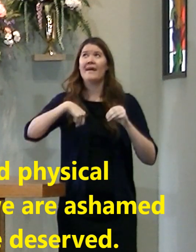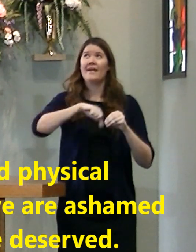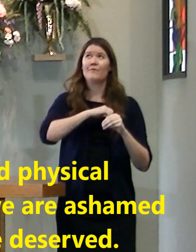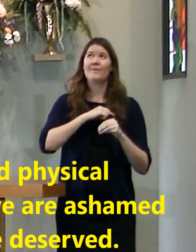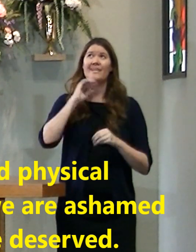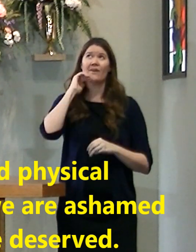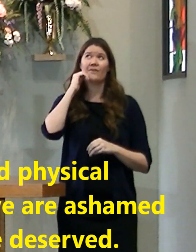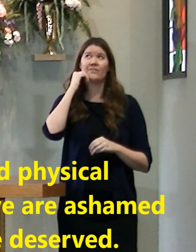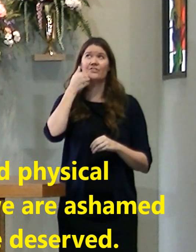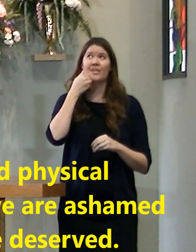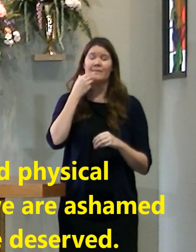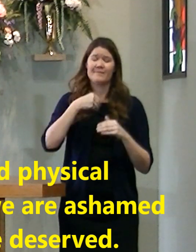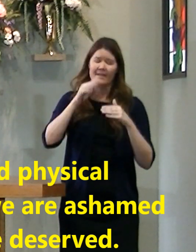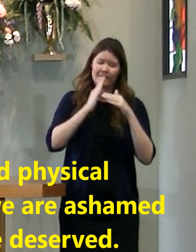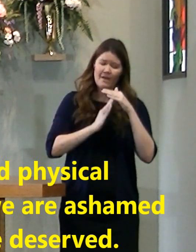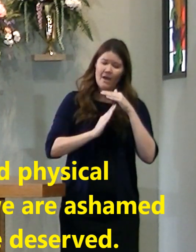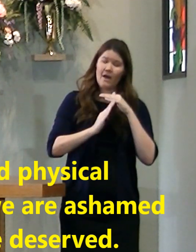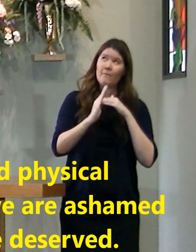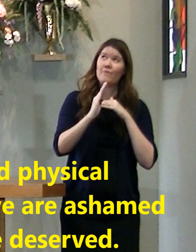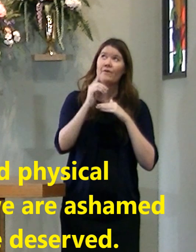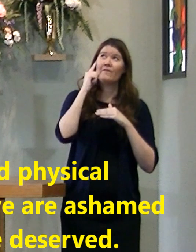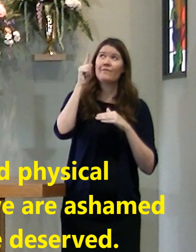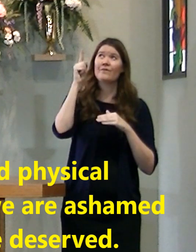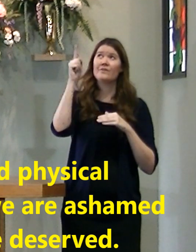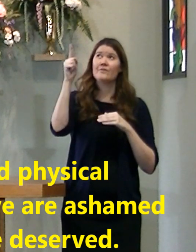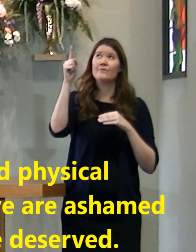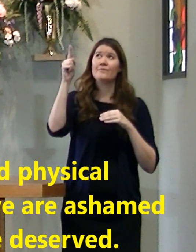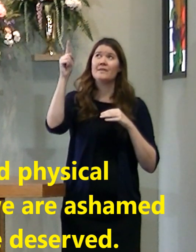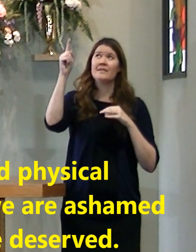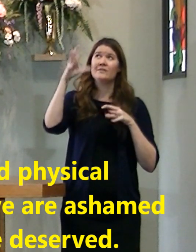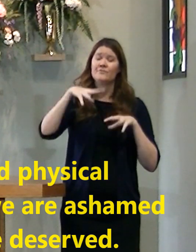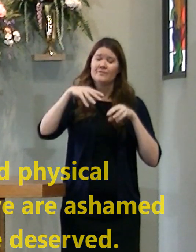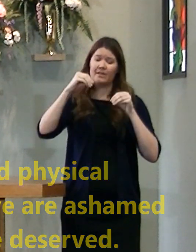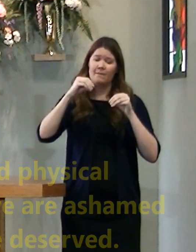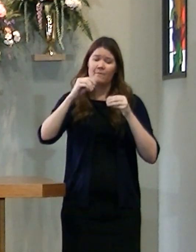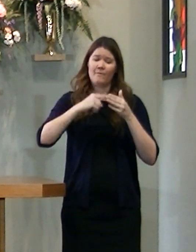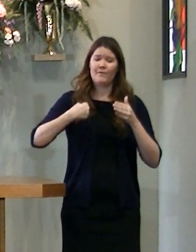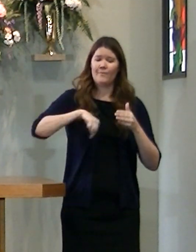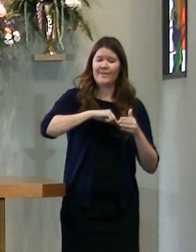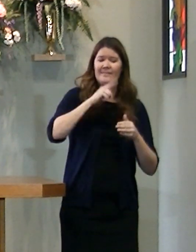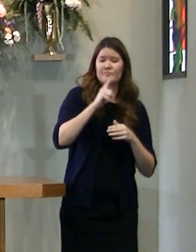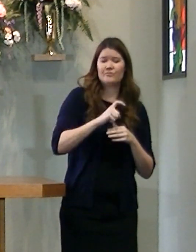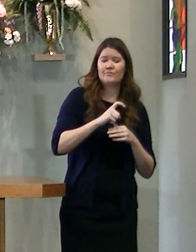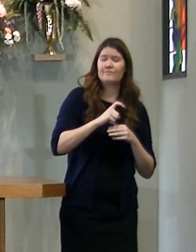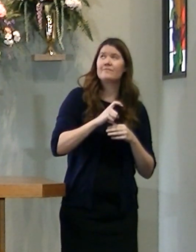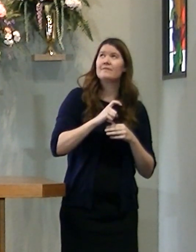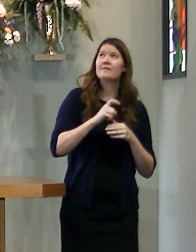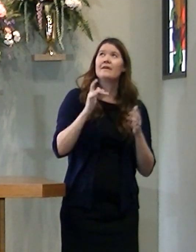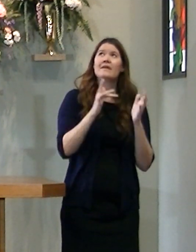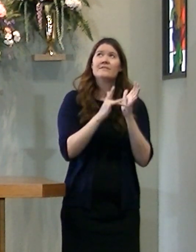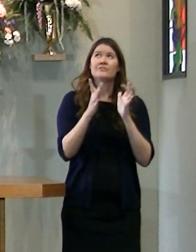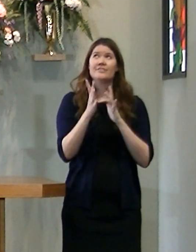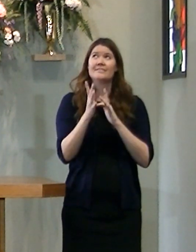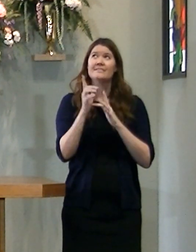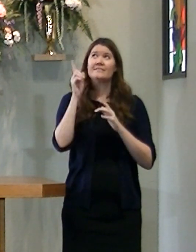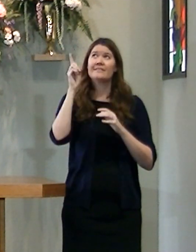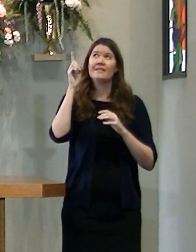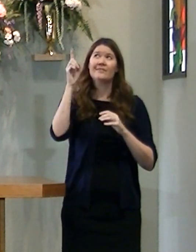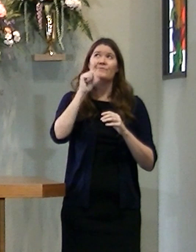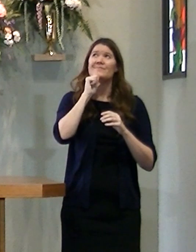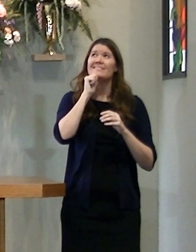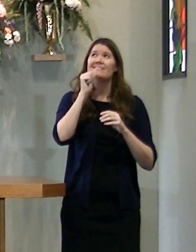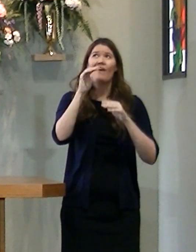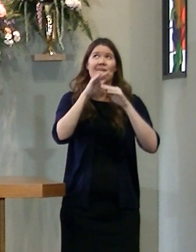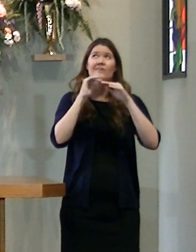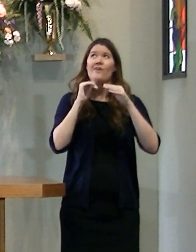ashamed and humbled, for you took what we deserved. Jesus, you could have called down legions